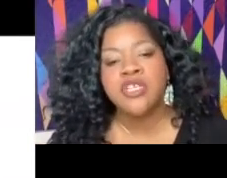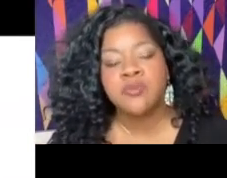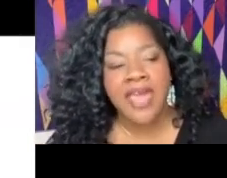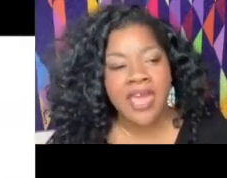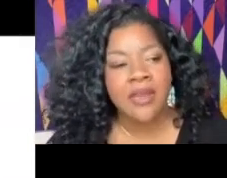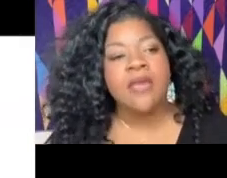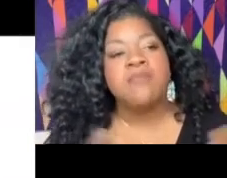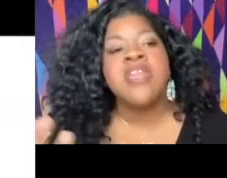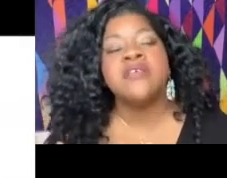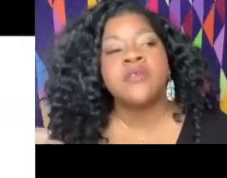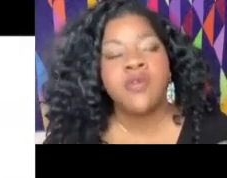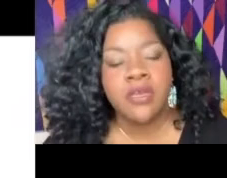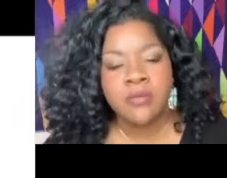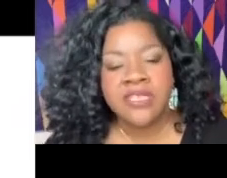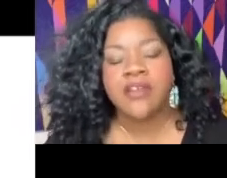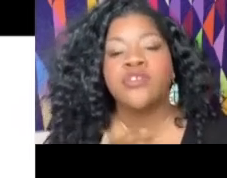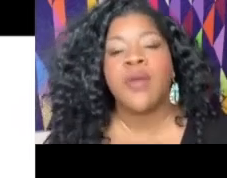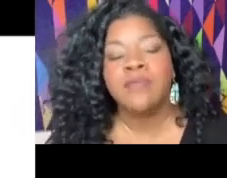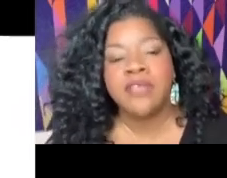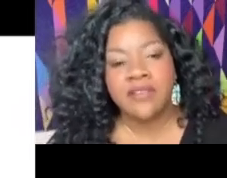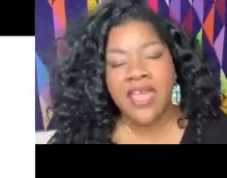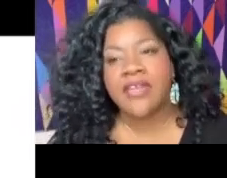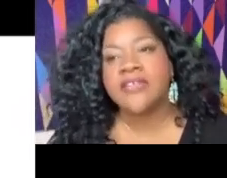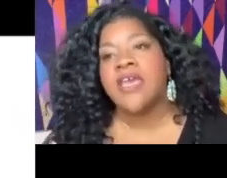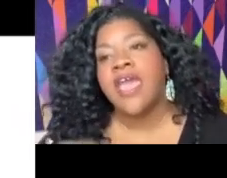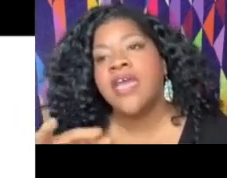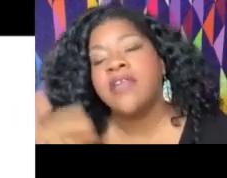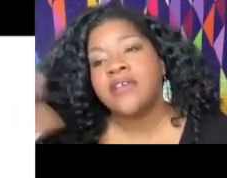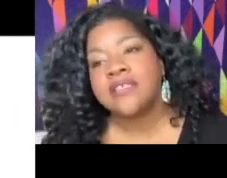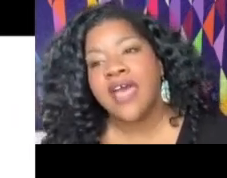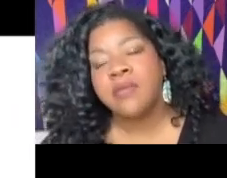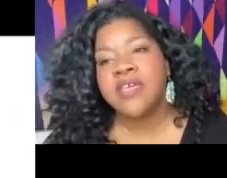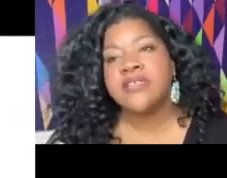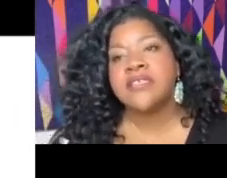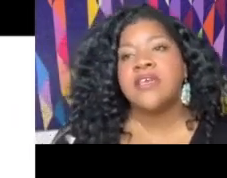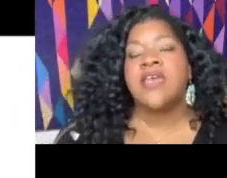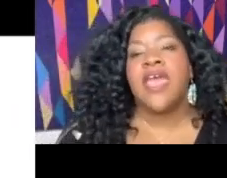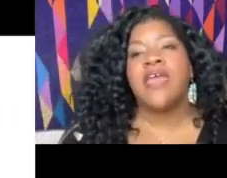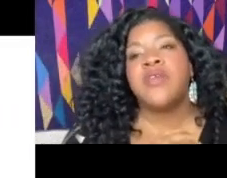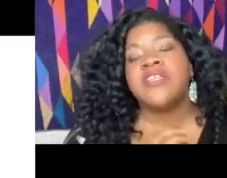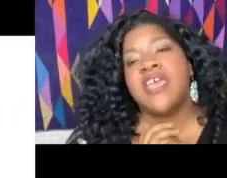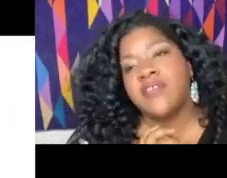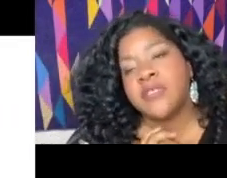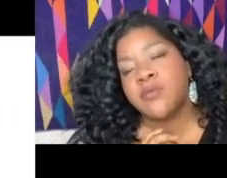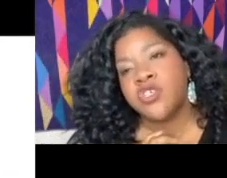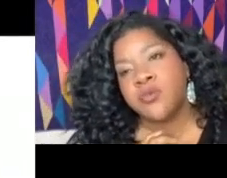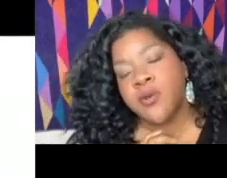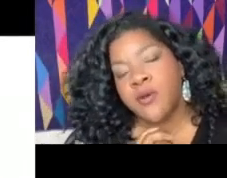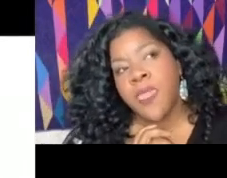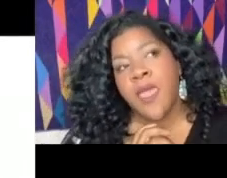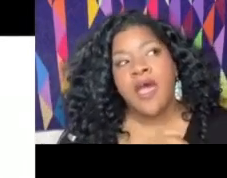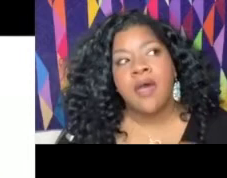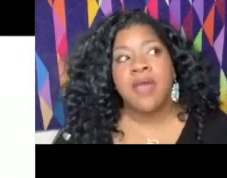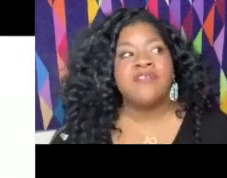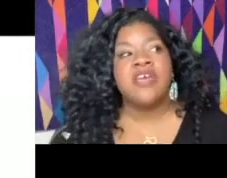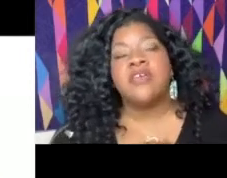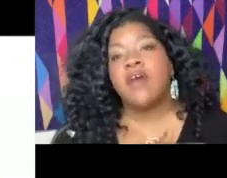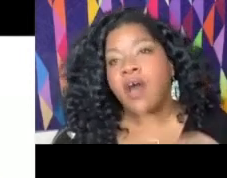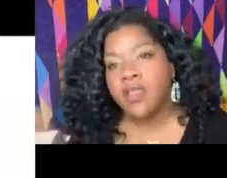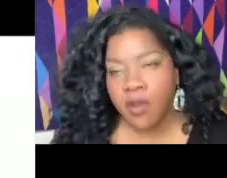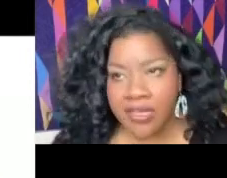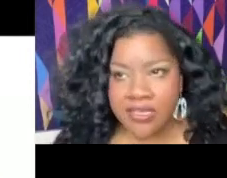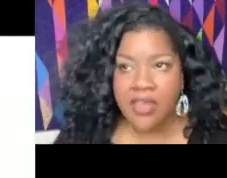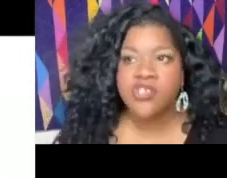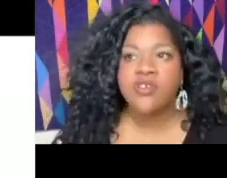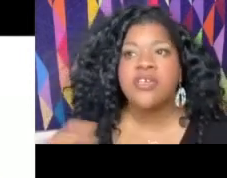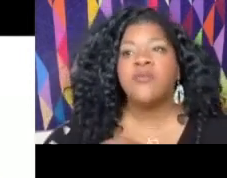blood, much pain, many screams that are trapped in the land. And next slide please. And we take this ritual. I've done it